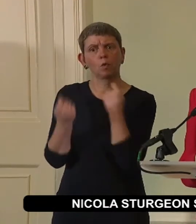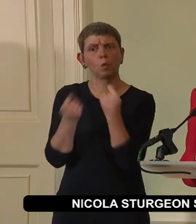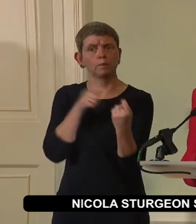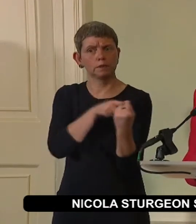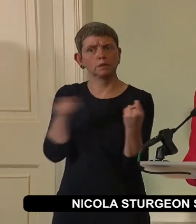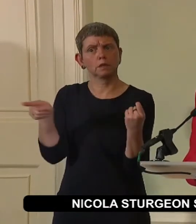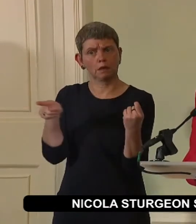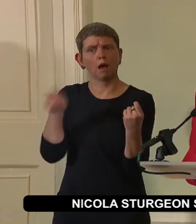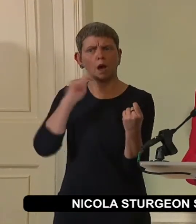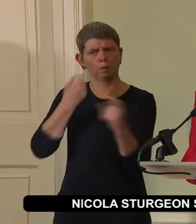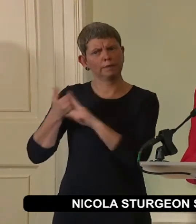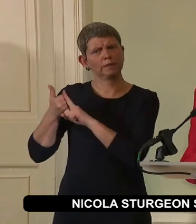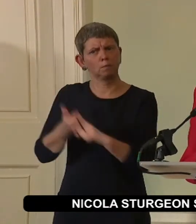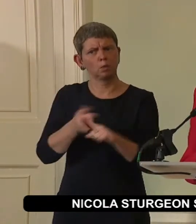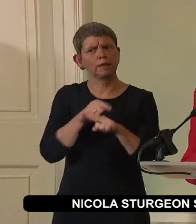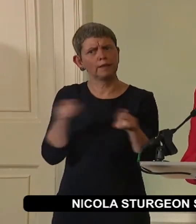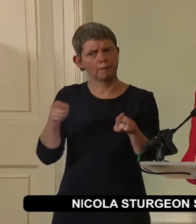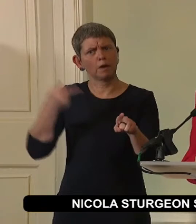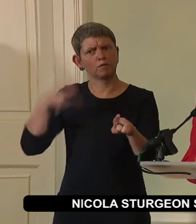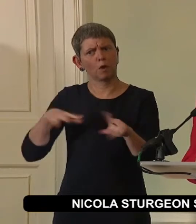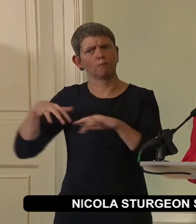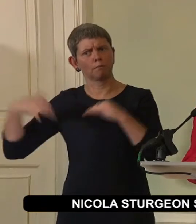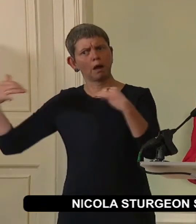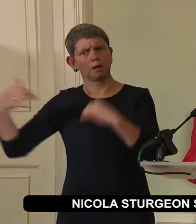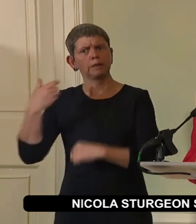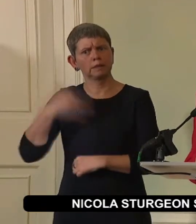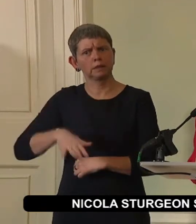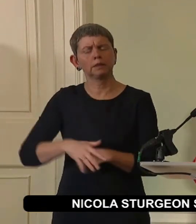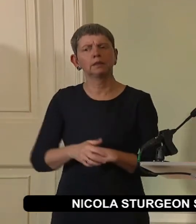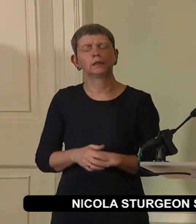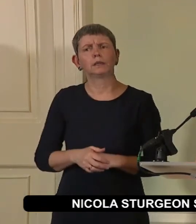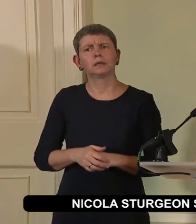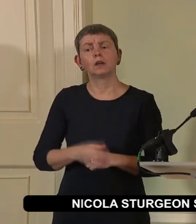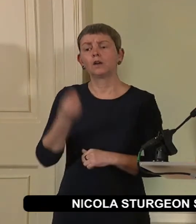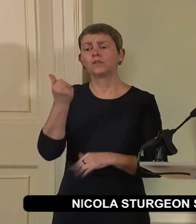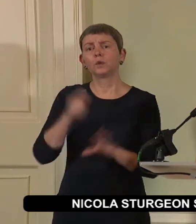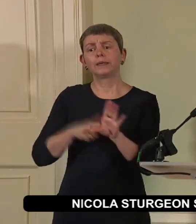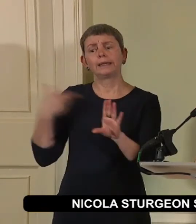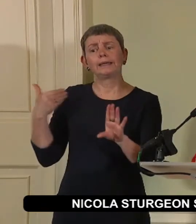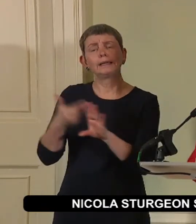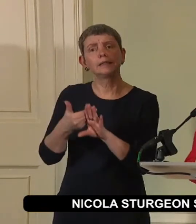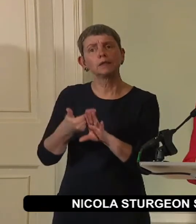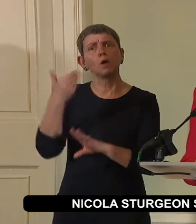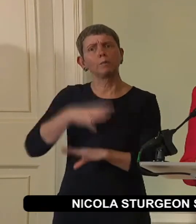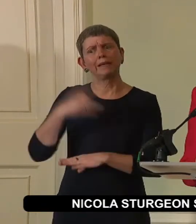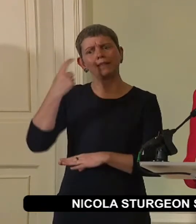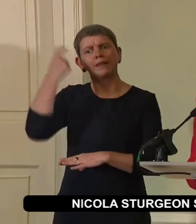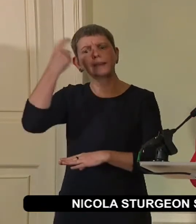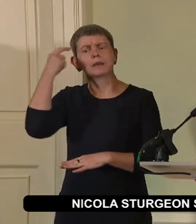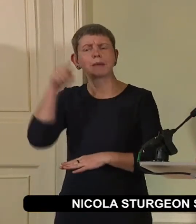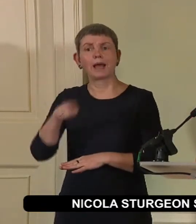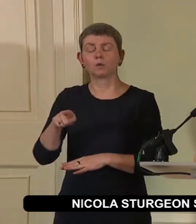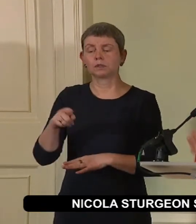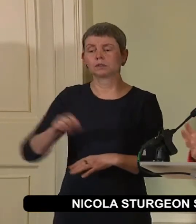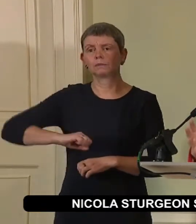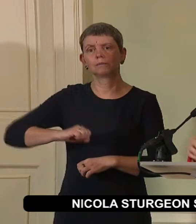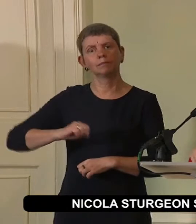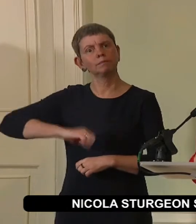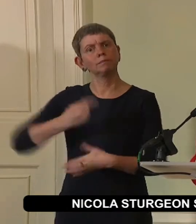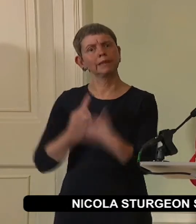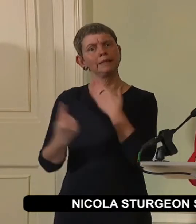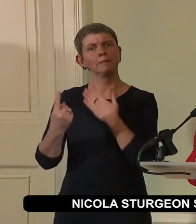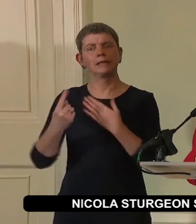the backbenches. We've also shown over these past few years what can be done with the full powers of a nation,